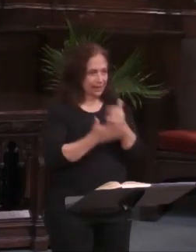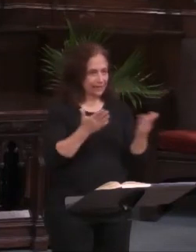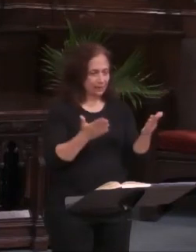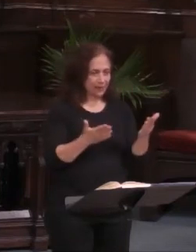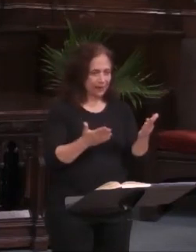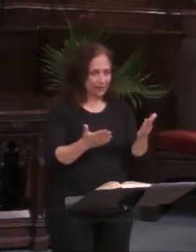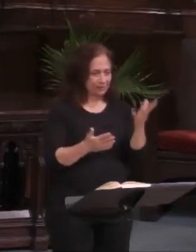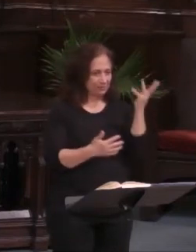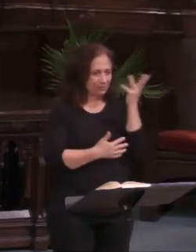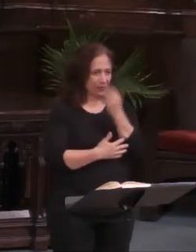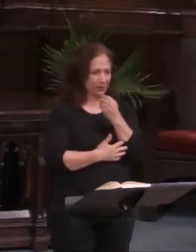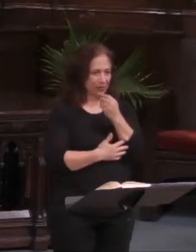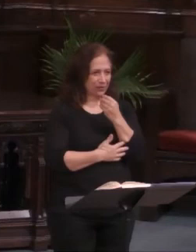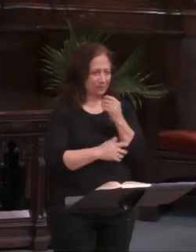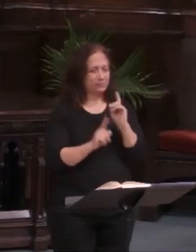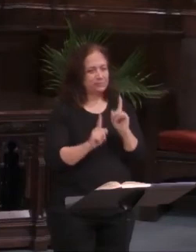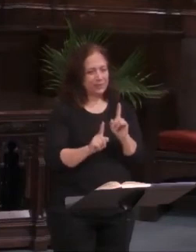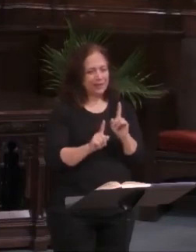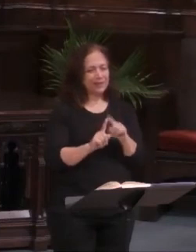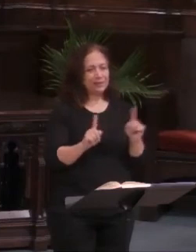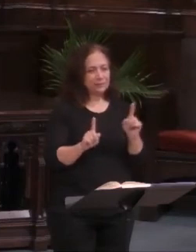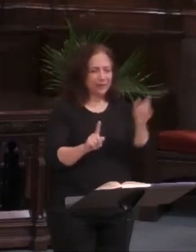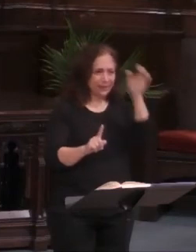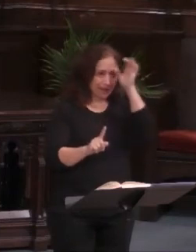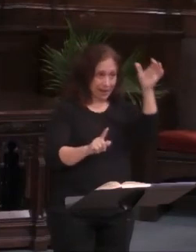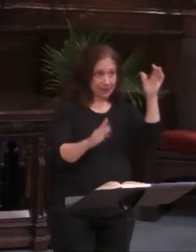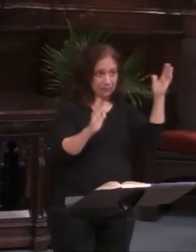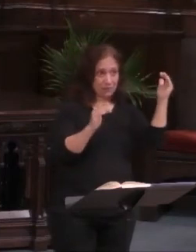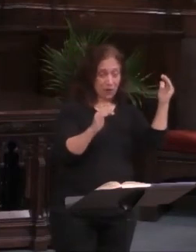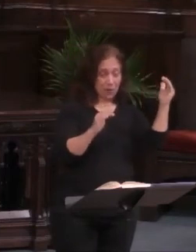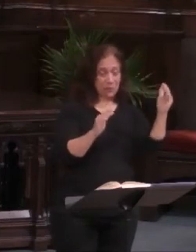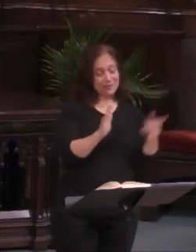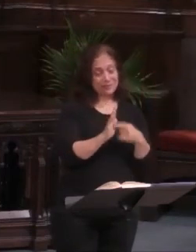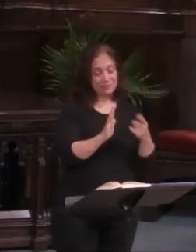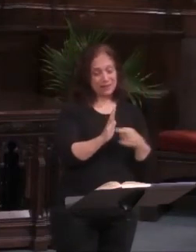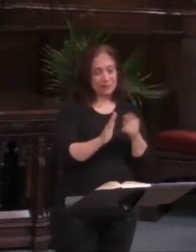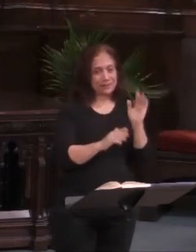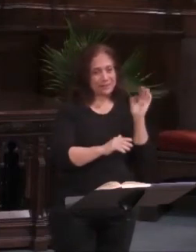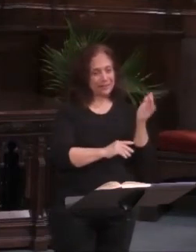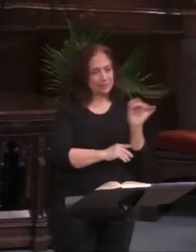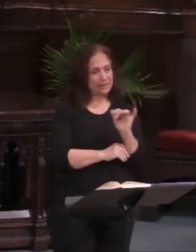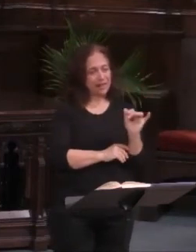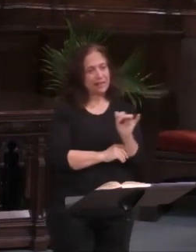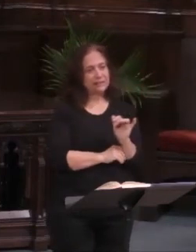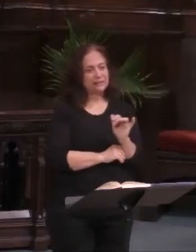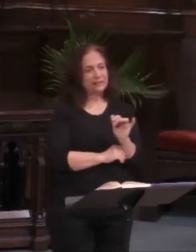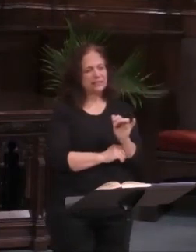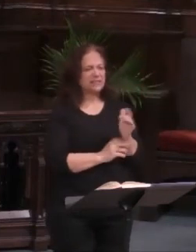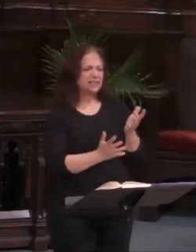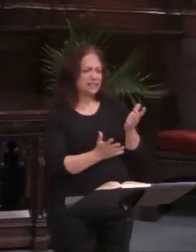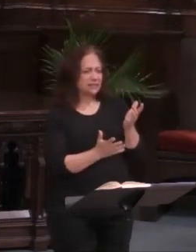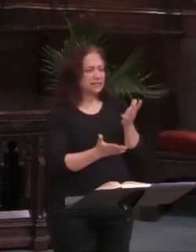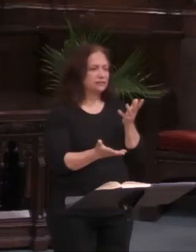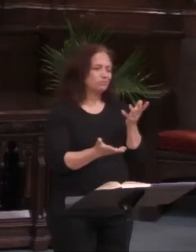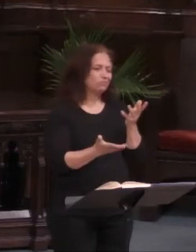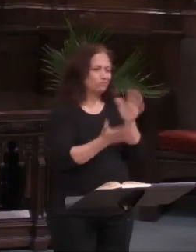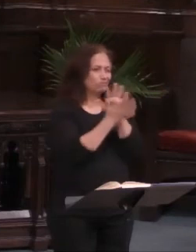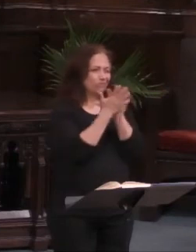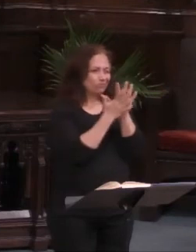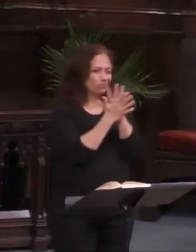really beautiful. The concept of hope can at times seem like this sort of ethereal